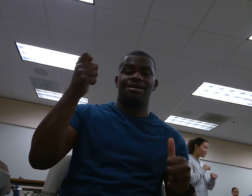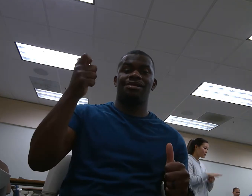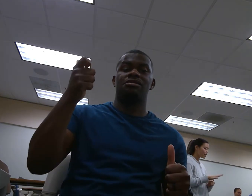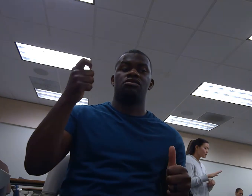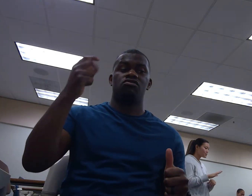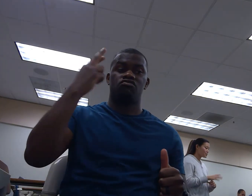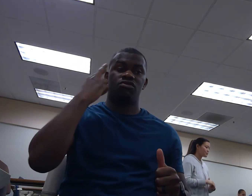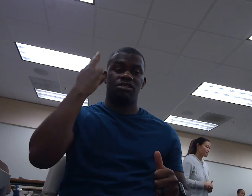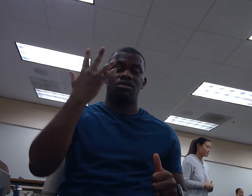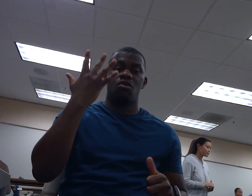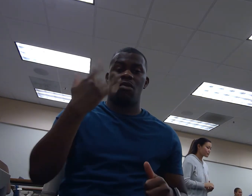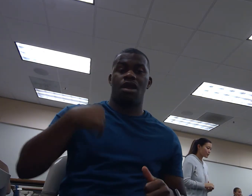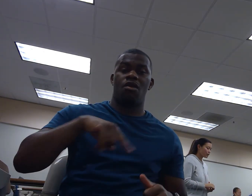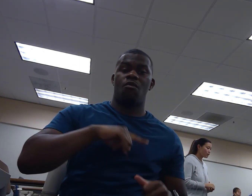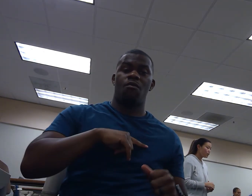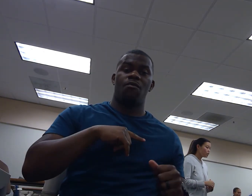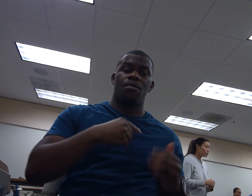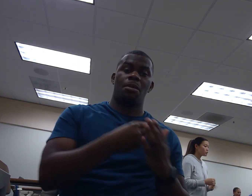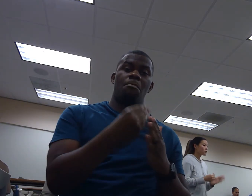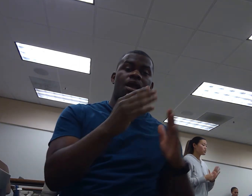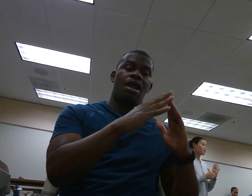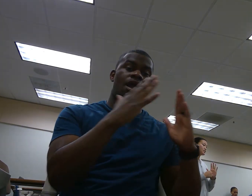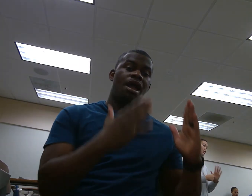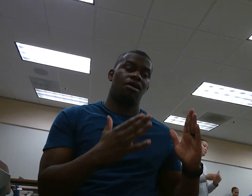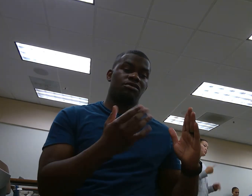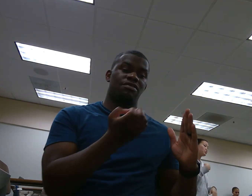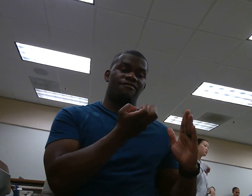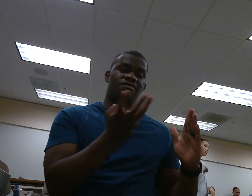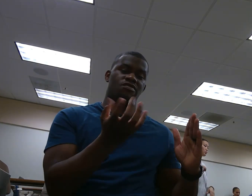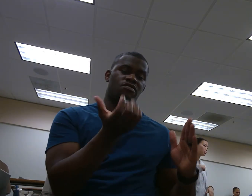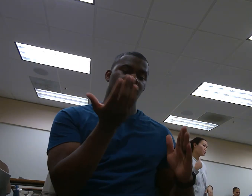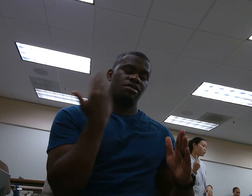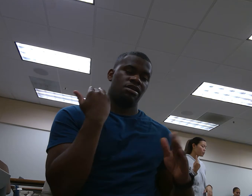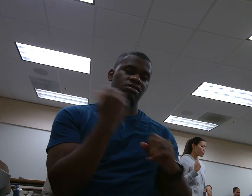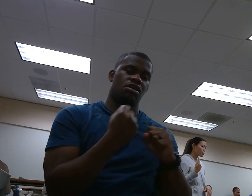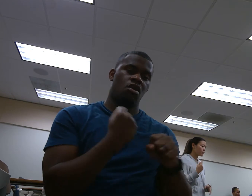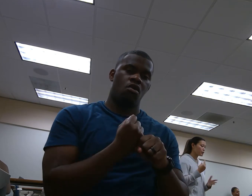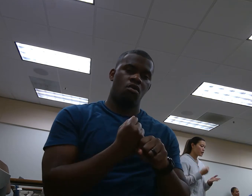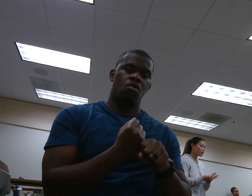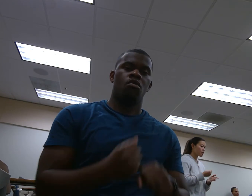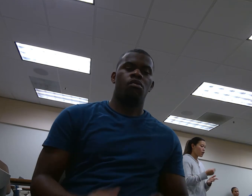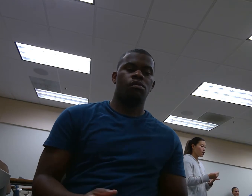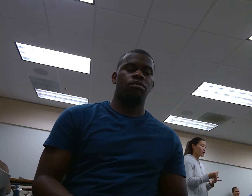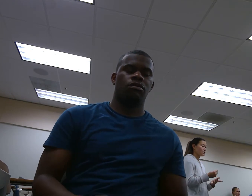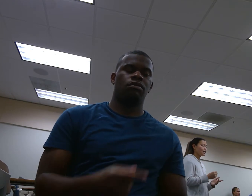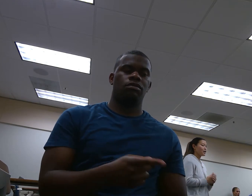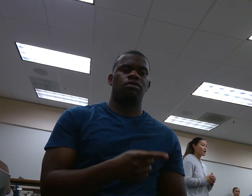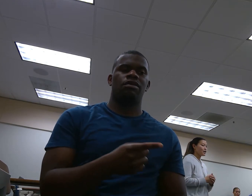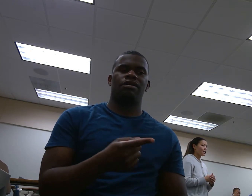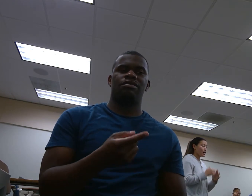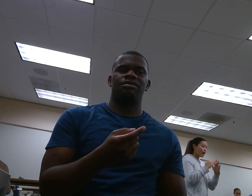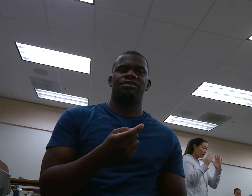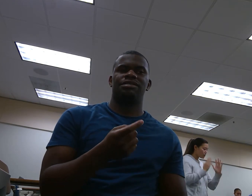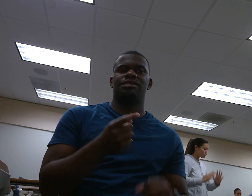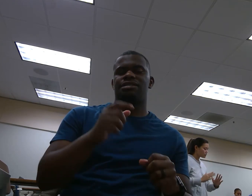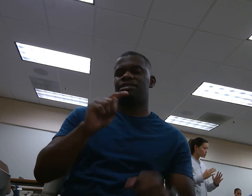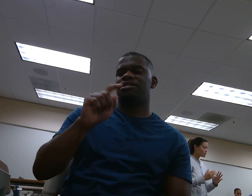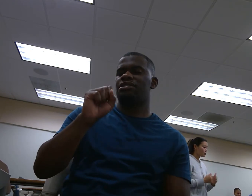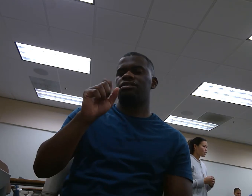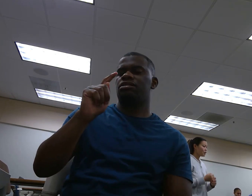bought a house a few years ago, is for buying their stability. There is stability. You might get a great deal on a rental and the owner takes care